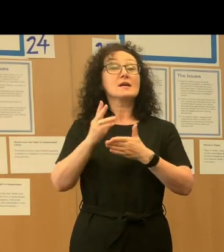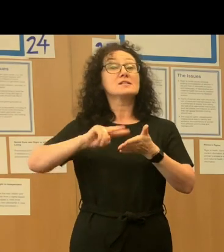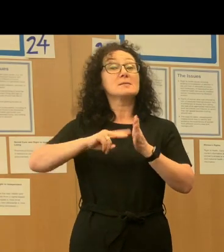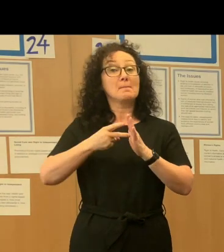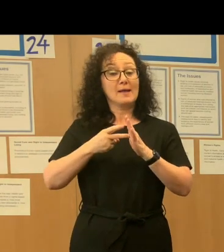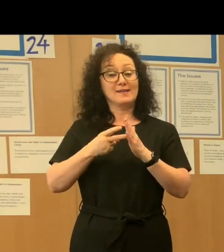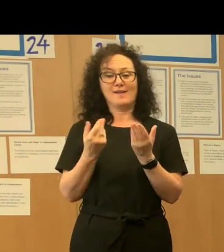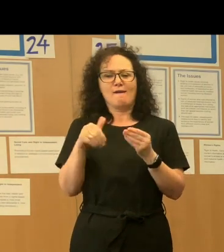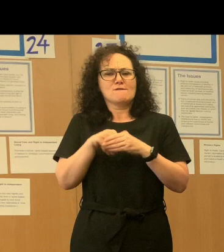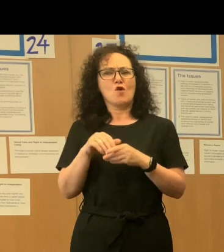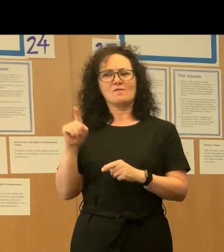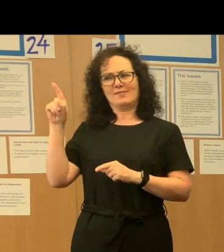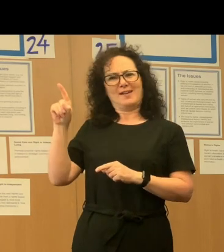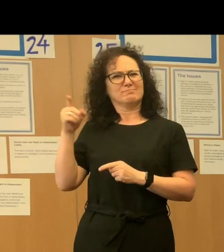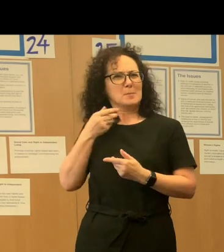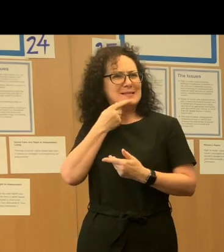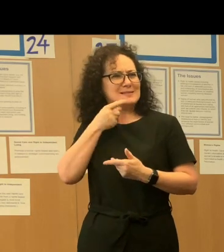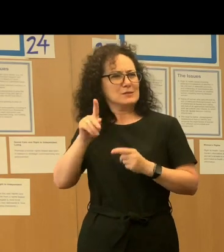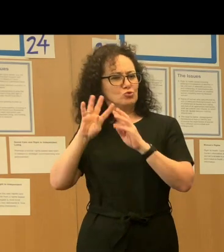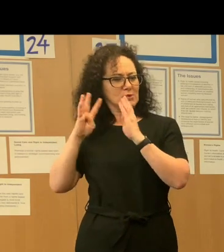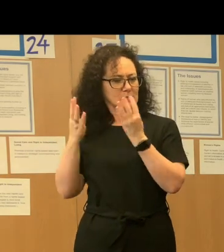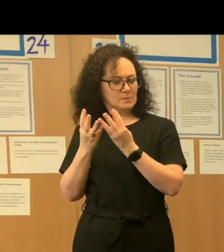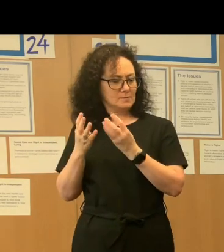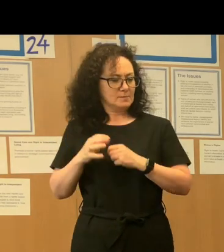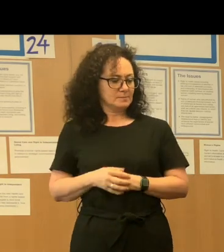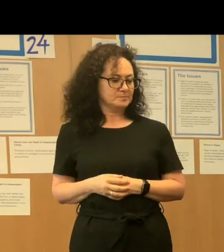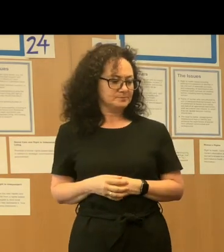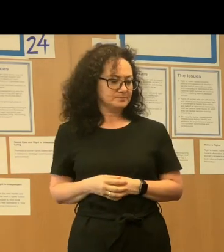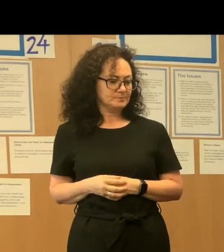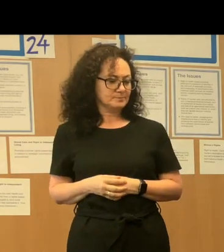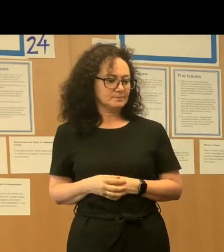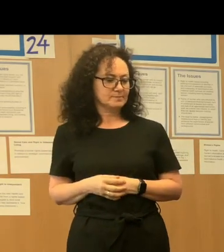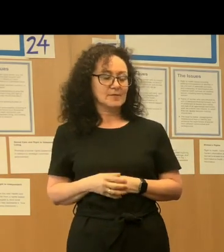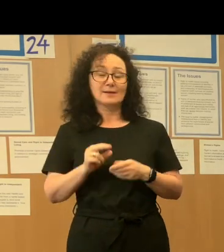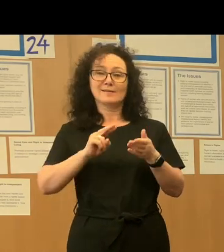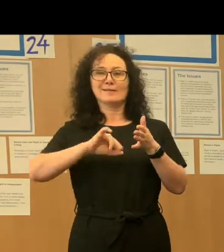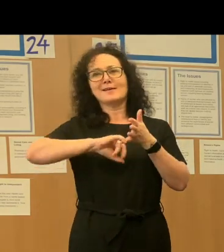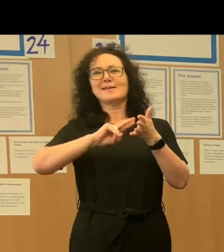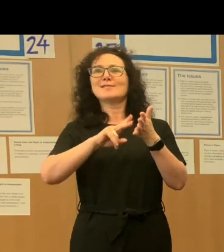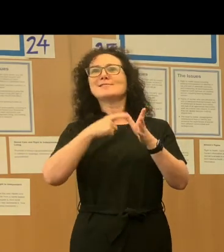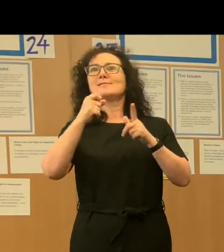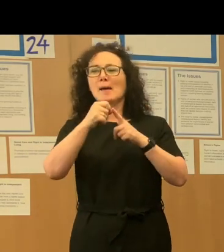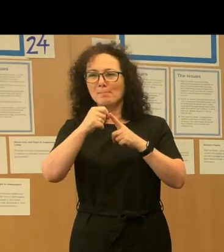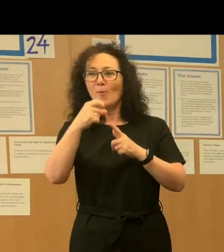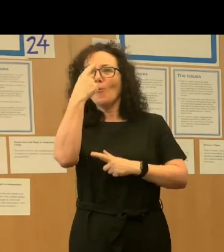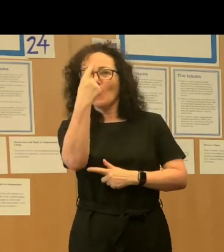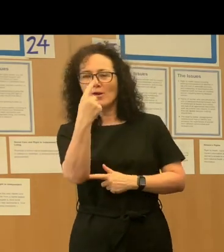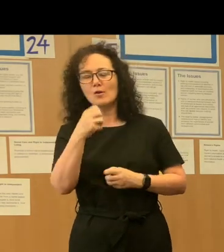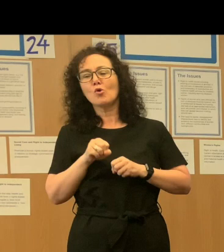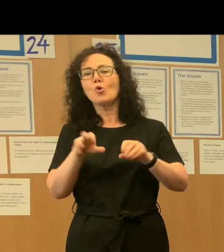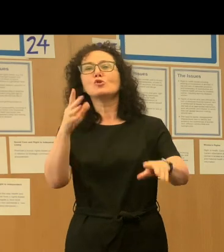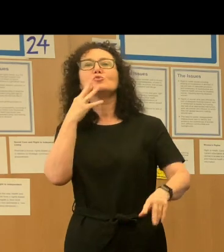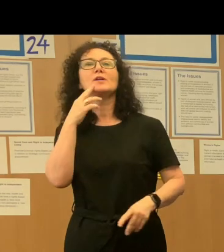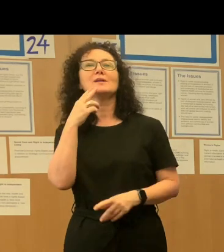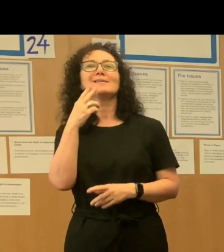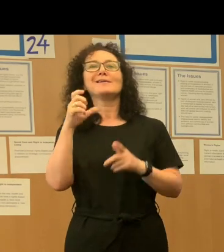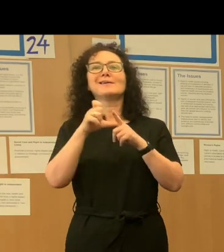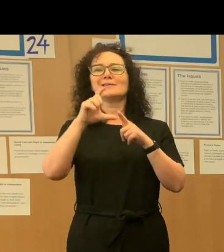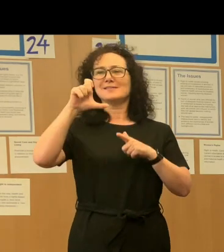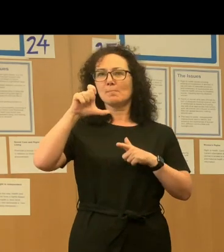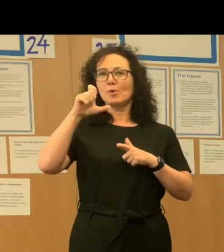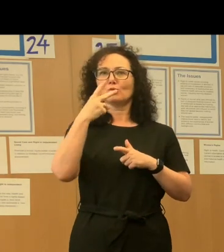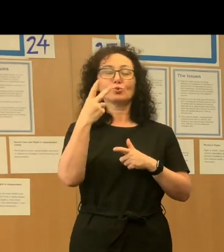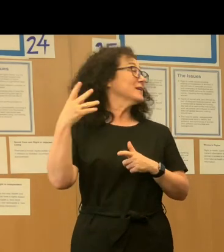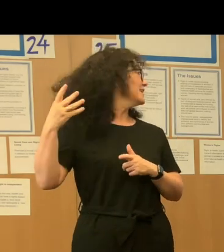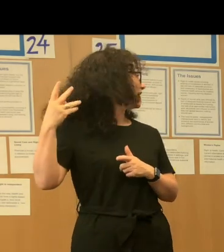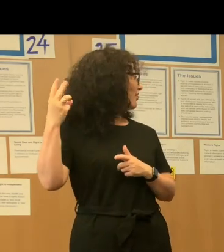SNAP 1, as we're calling it now, was launched in December 2013. At that time, it was the first and only National